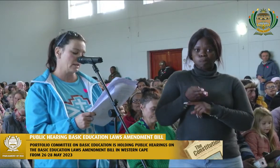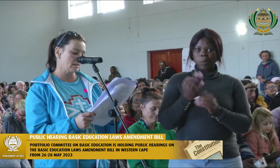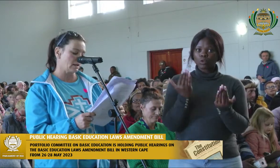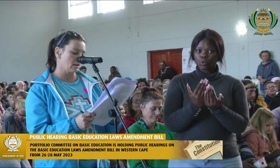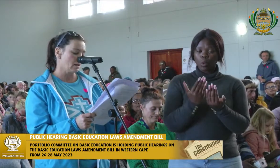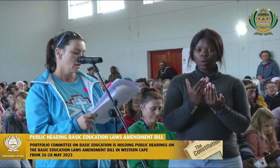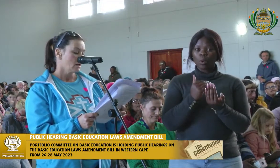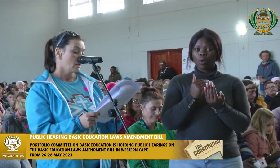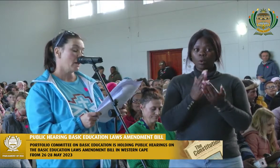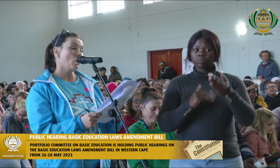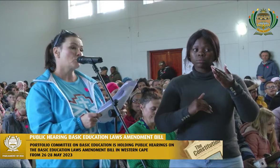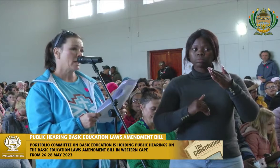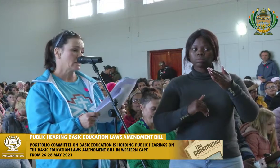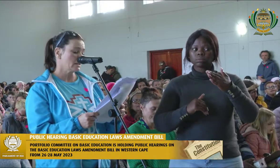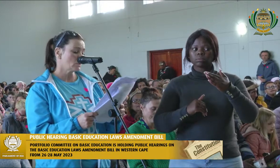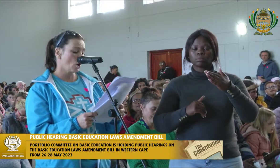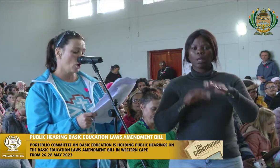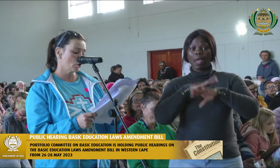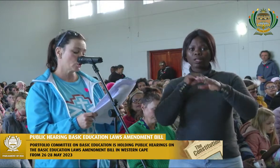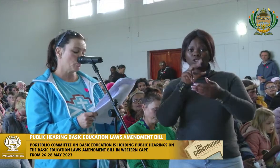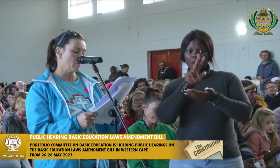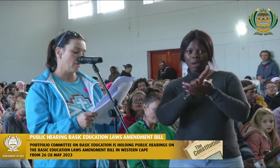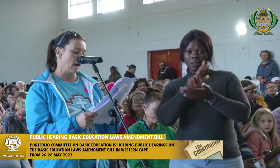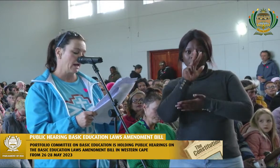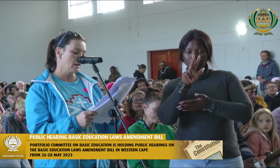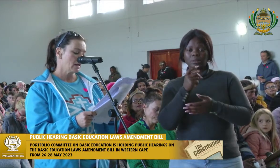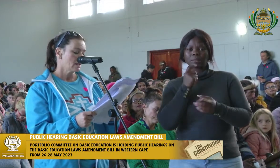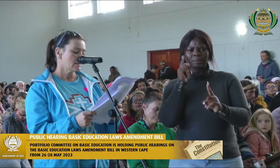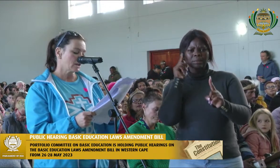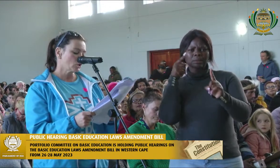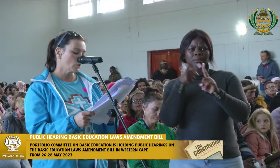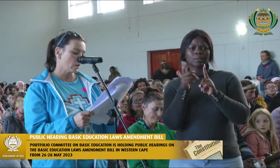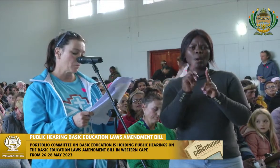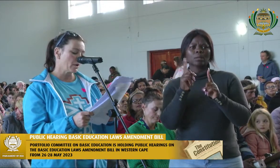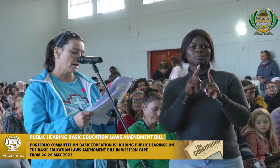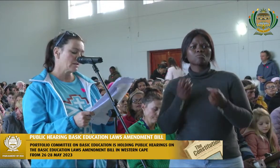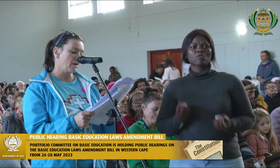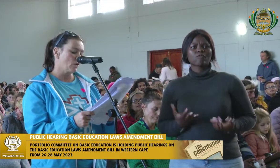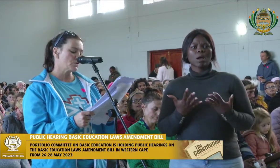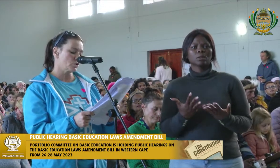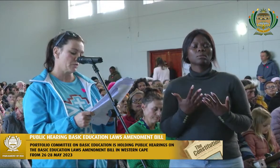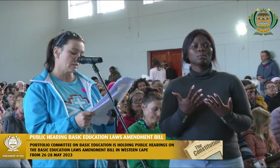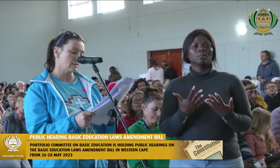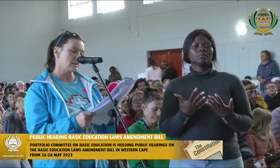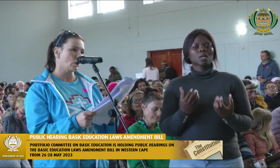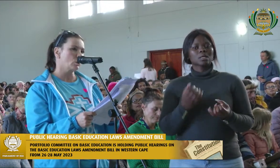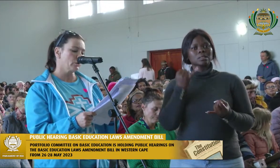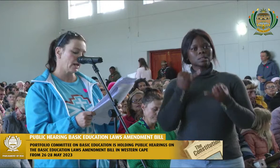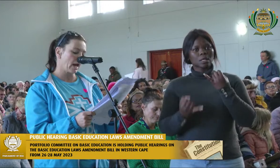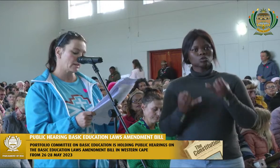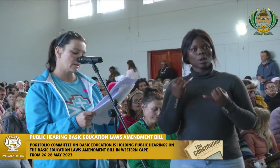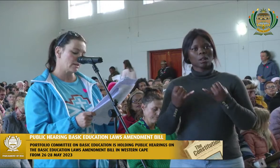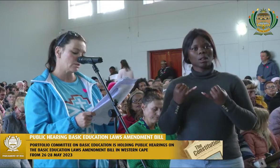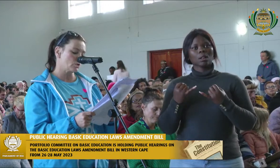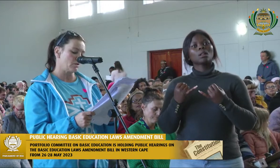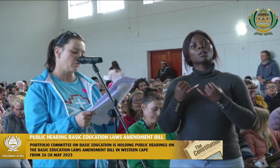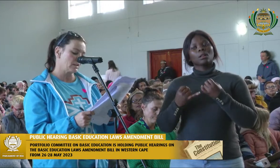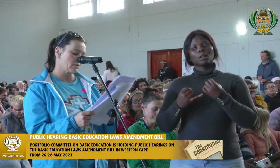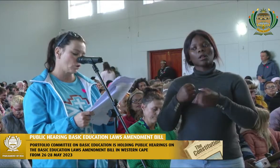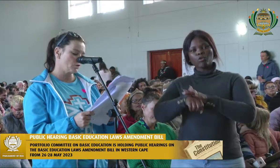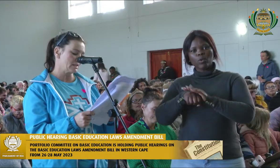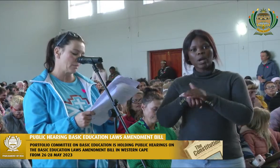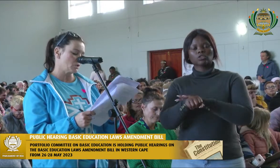on page 18, the objectives are to provide sexual reproductive health services, including access